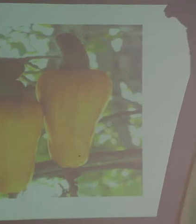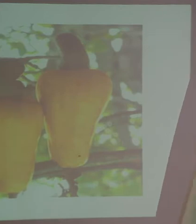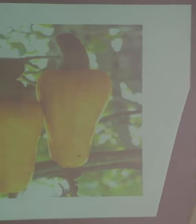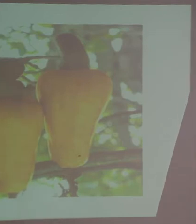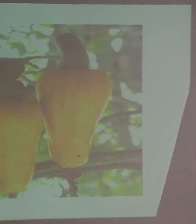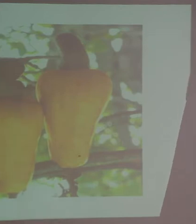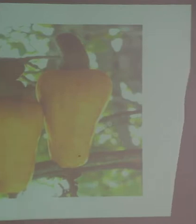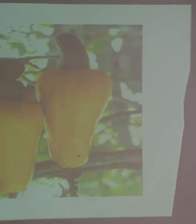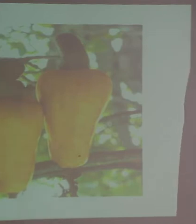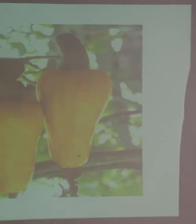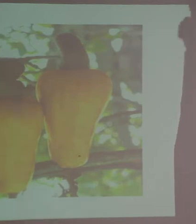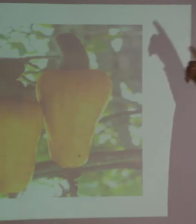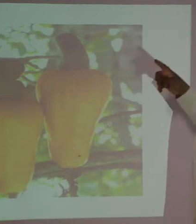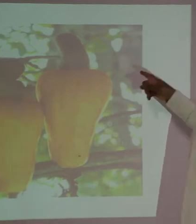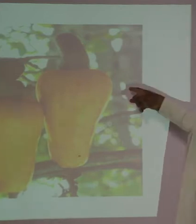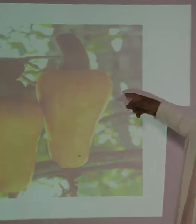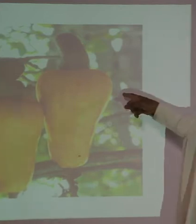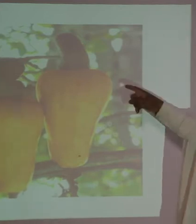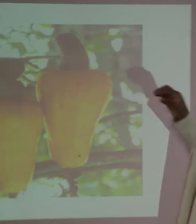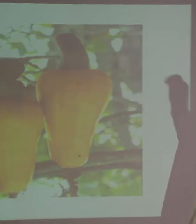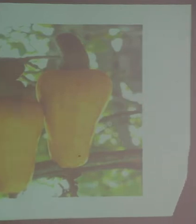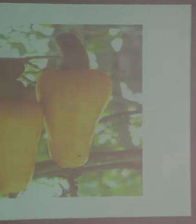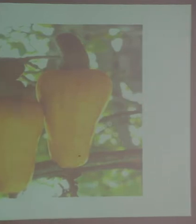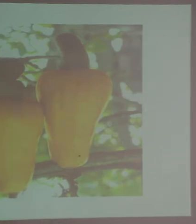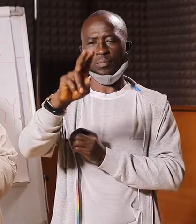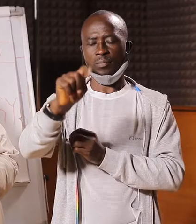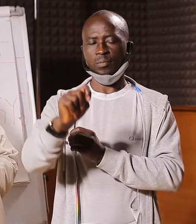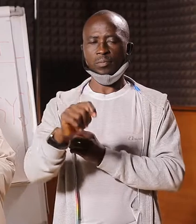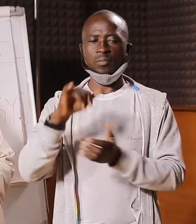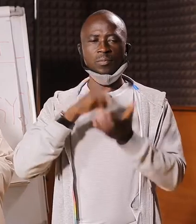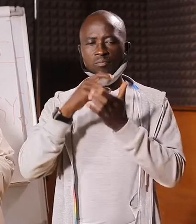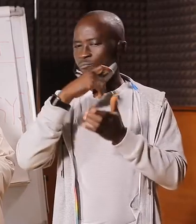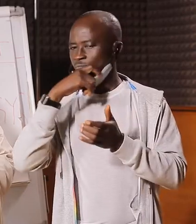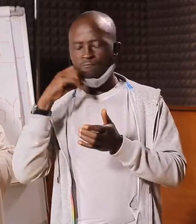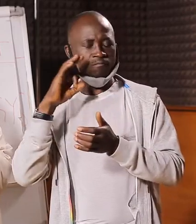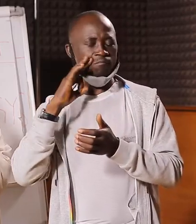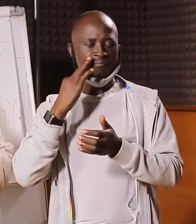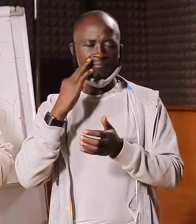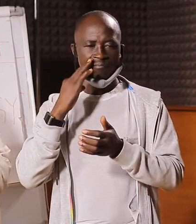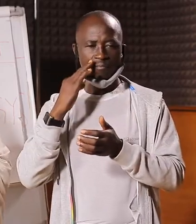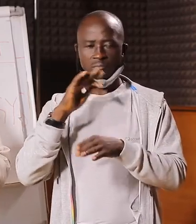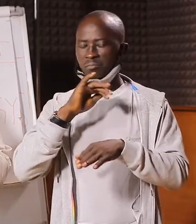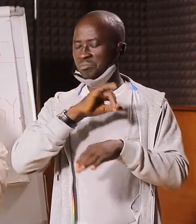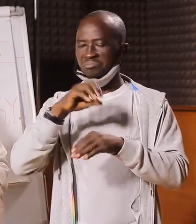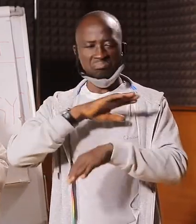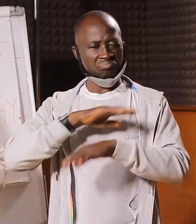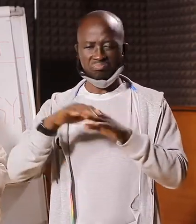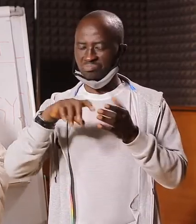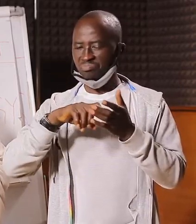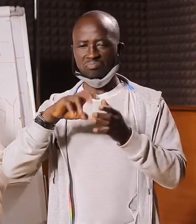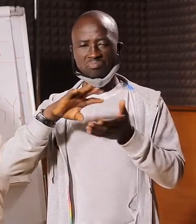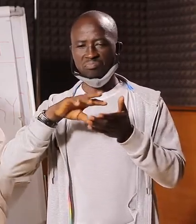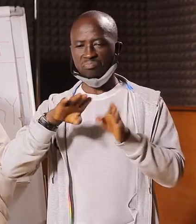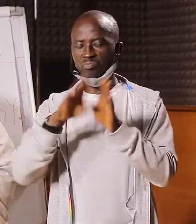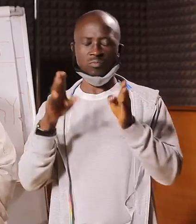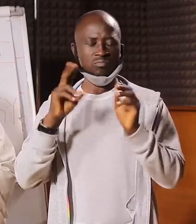you hold when you are eating the cashew, that is the nut. It is a dry fruit and it doesn't open. No matter how dry or